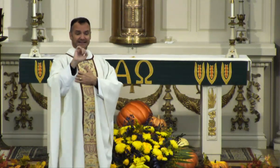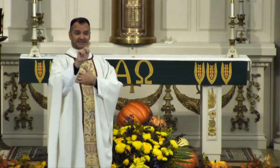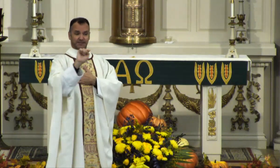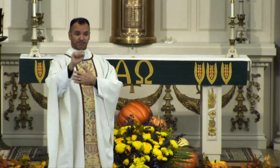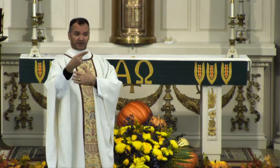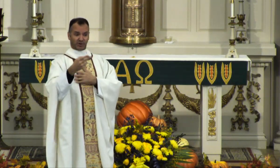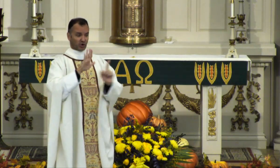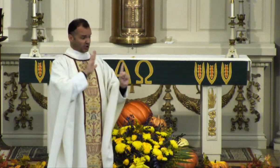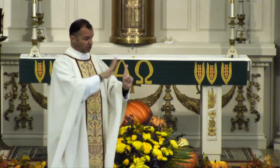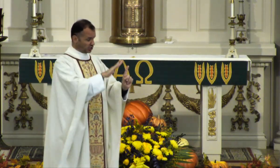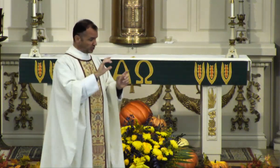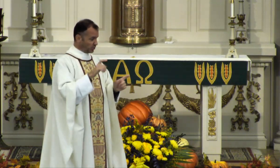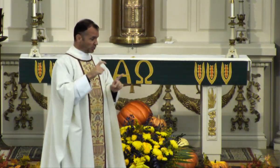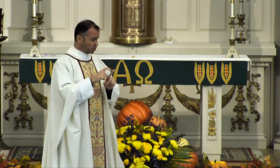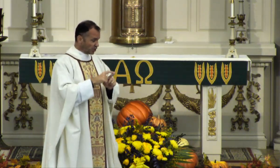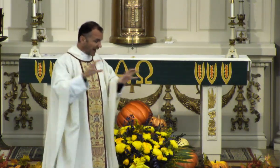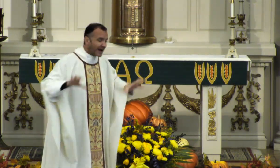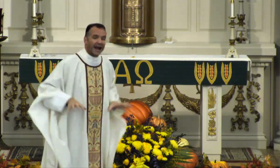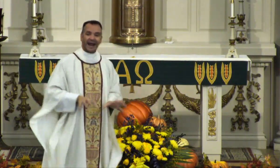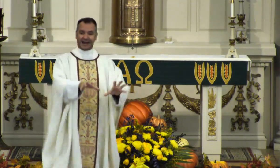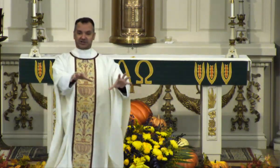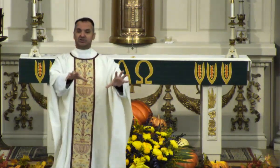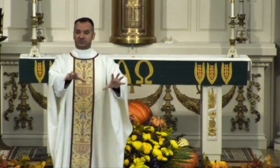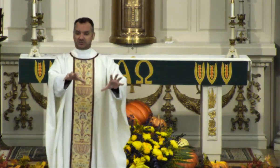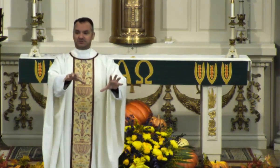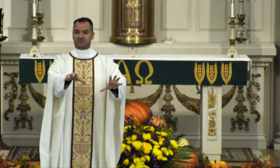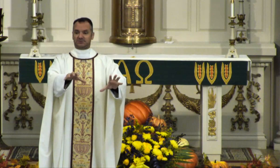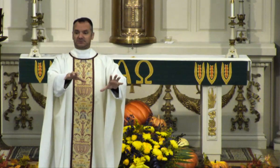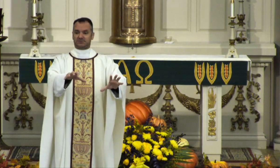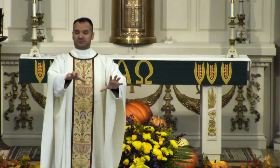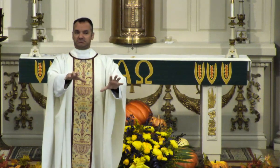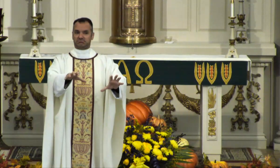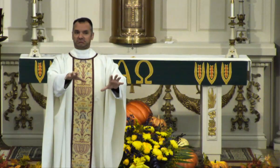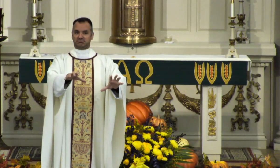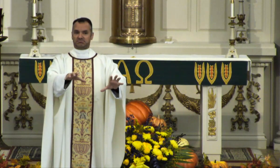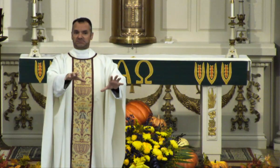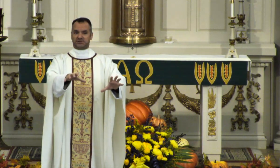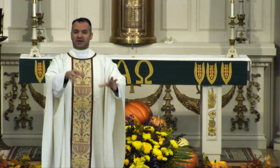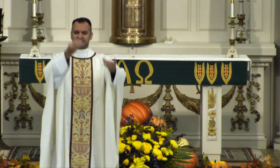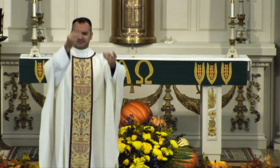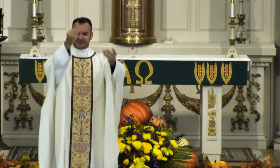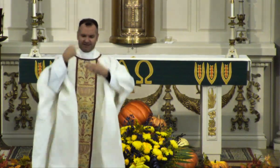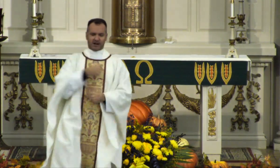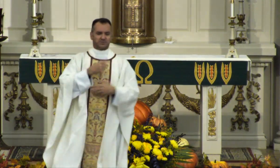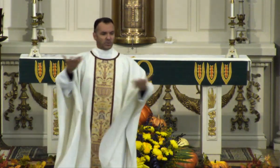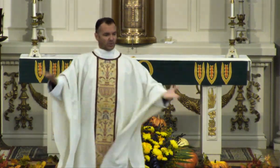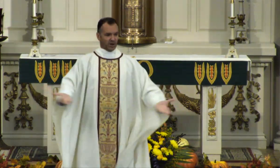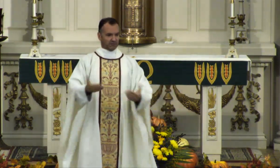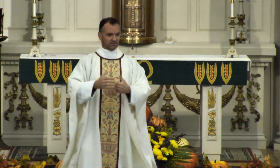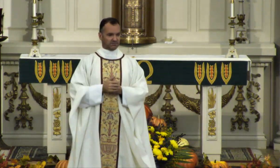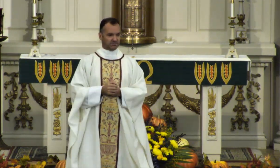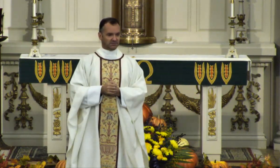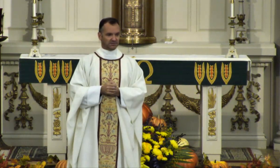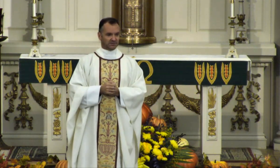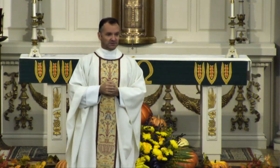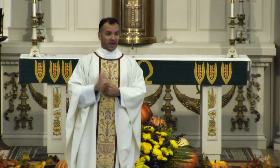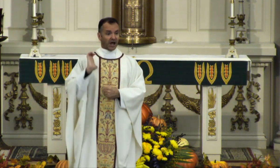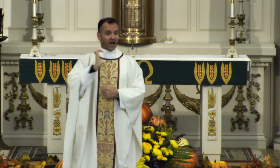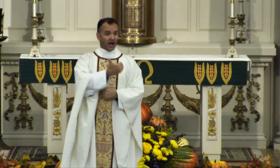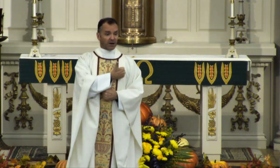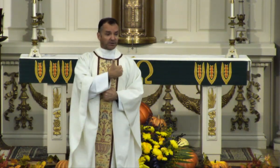God speaks to us through his word, and he speaks to us through the example of Saint Elizabeth, through her words and